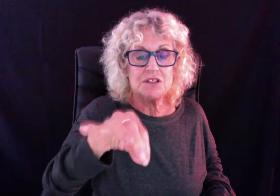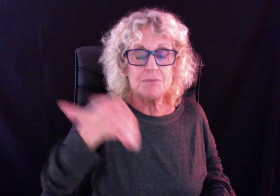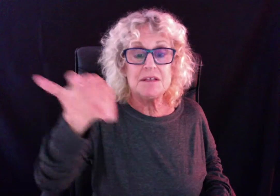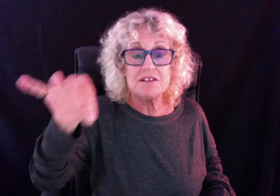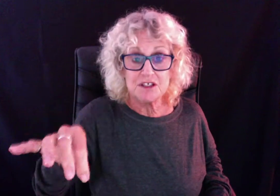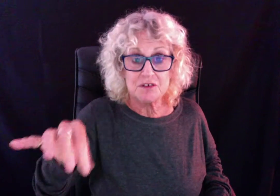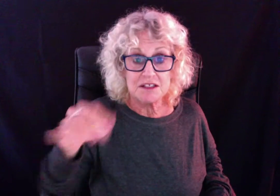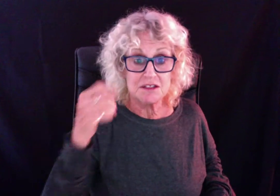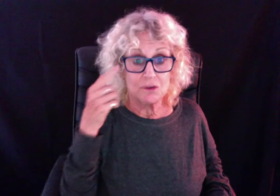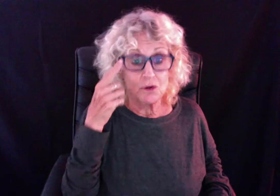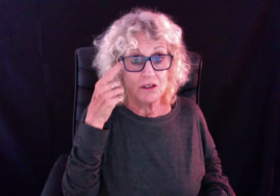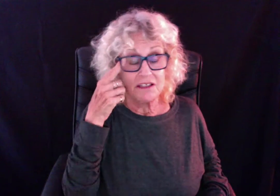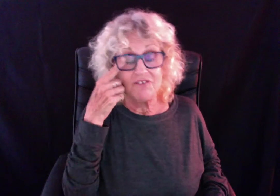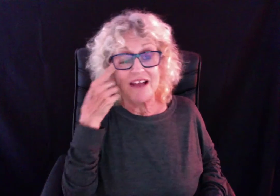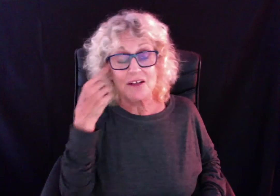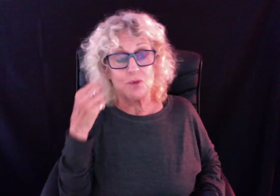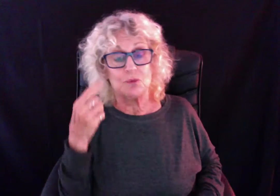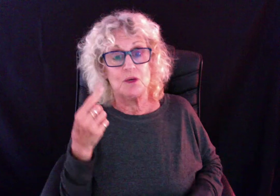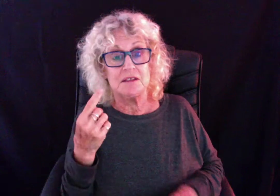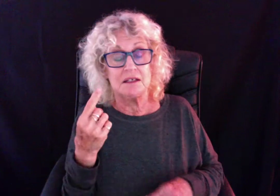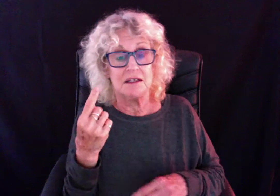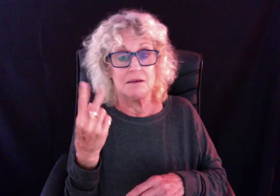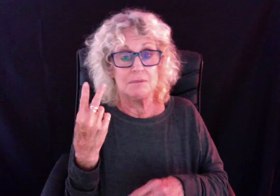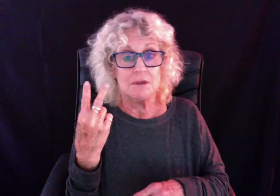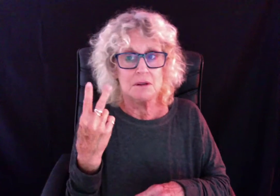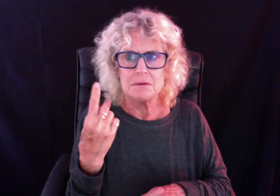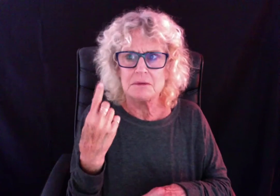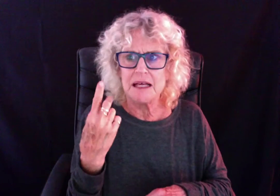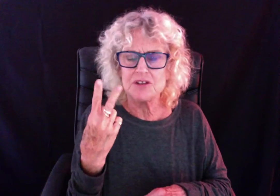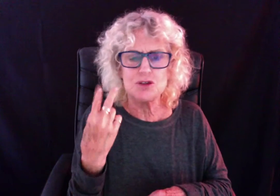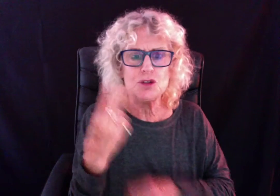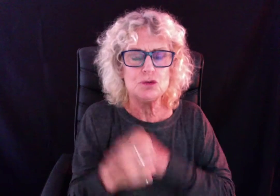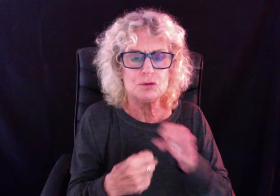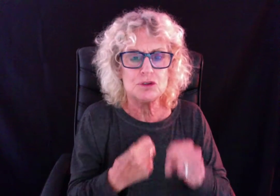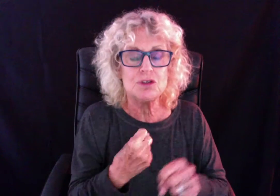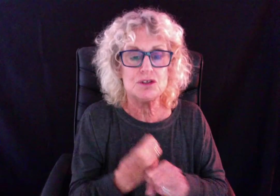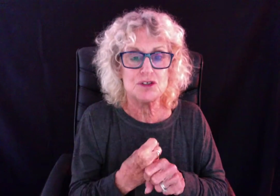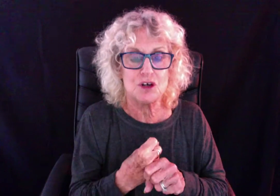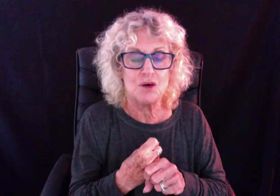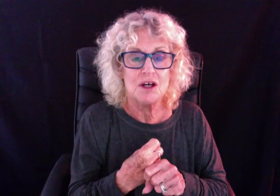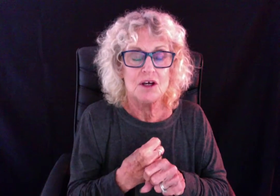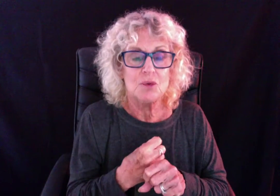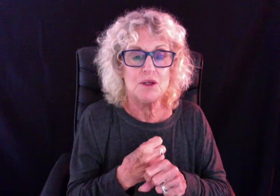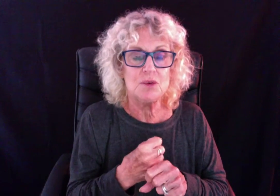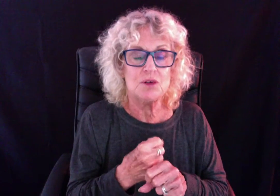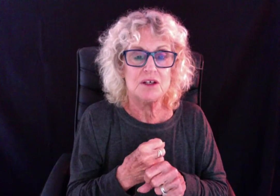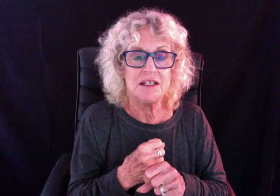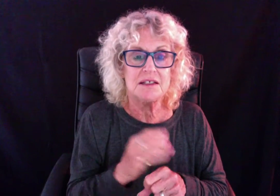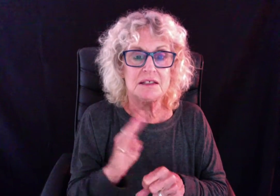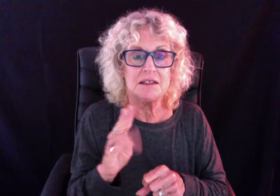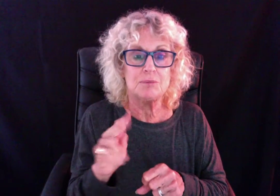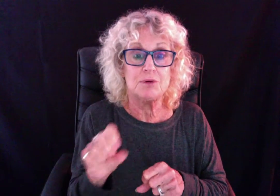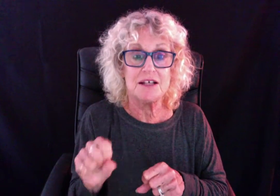You're dipping the French fries in the oil. In fact, when last year, two years ago, we were in